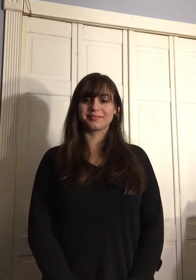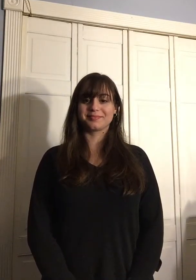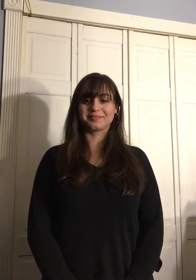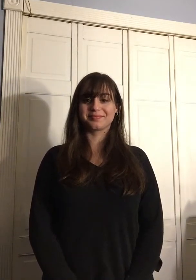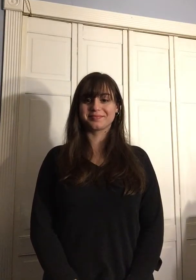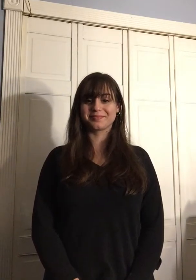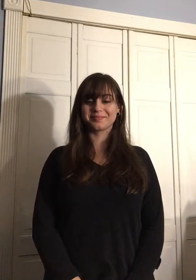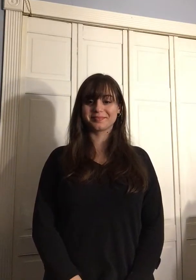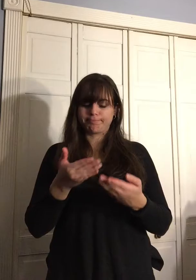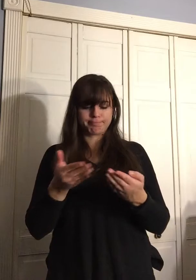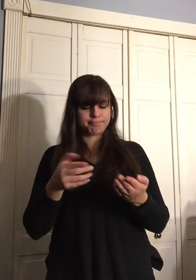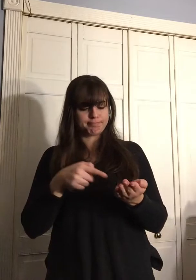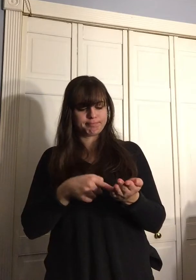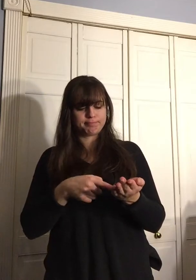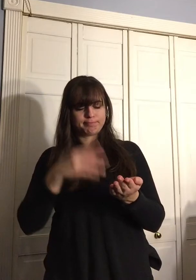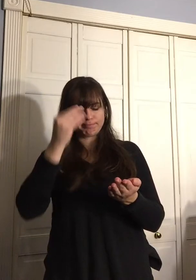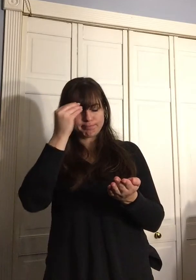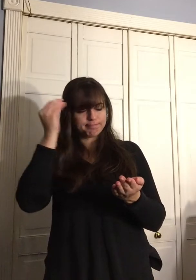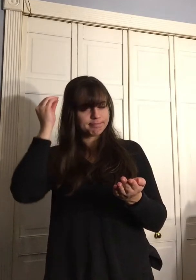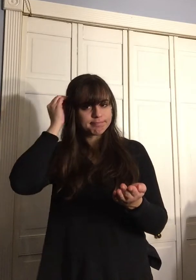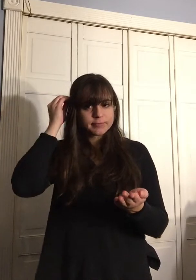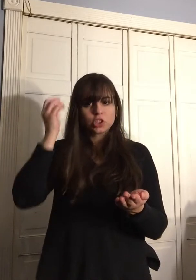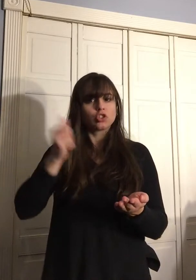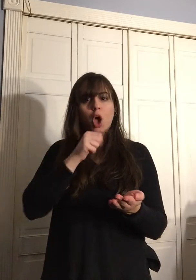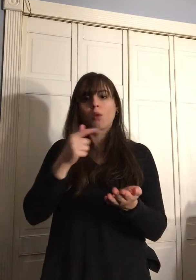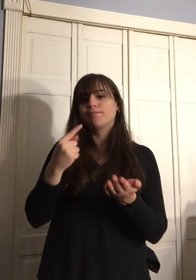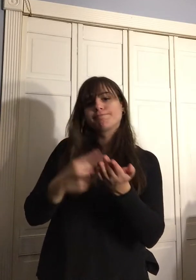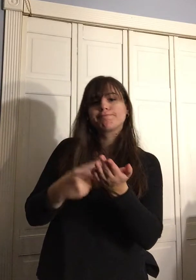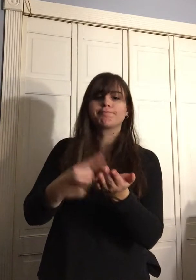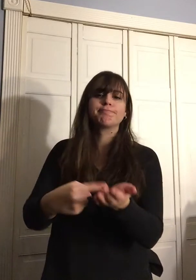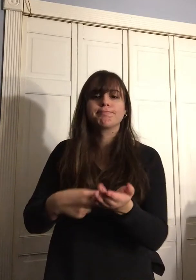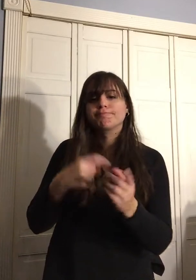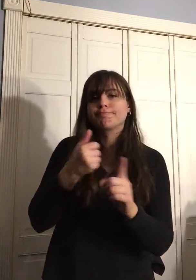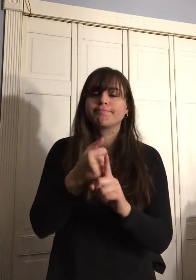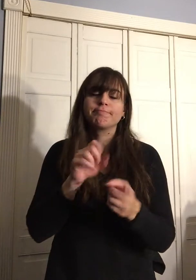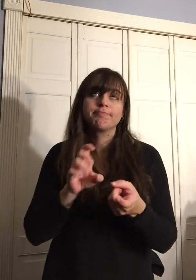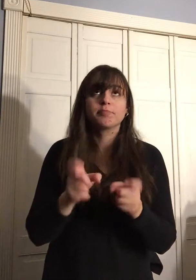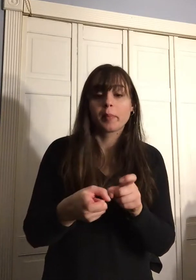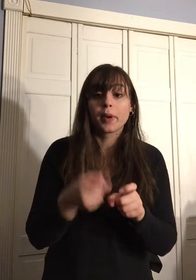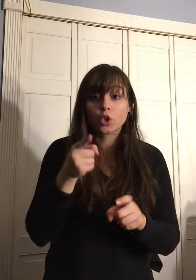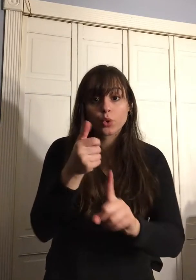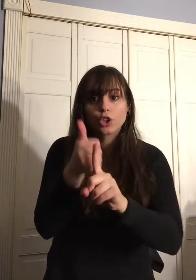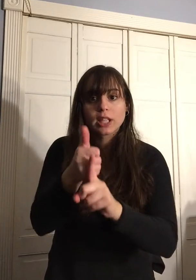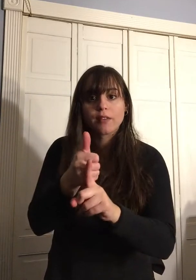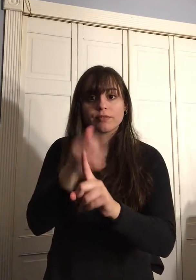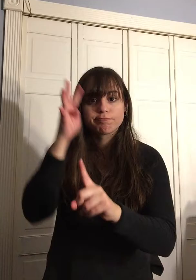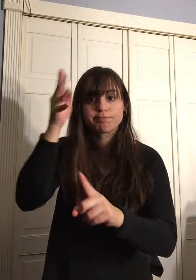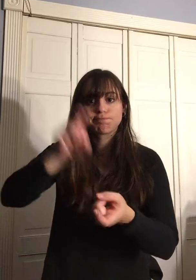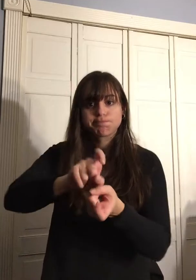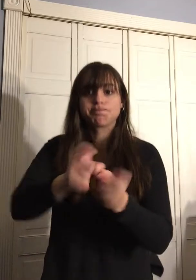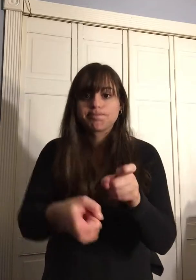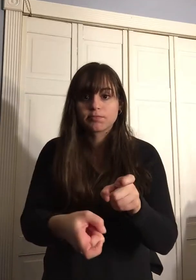recently read about what the young generation of workers want in Harvard Business Review. One thing that stuck out to me